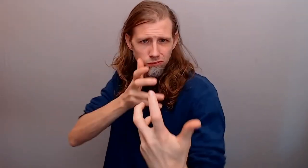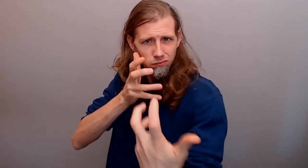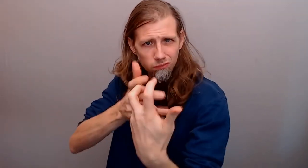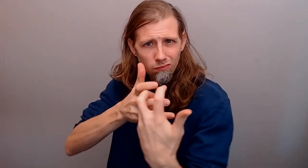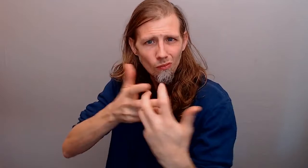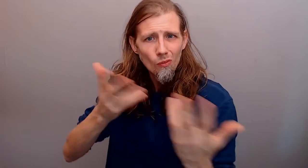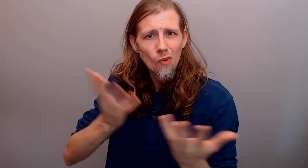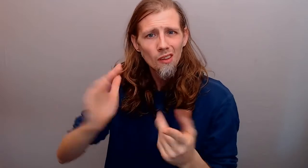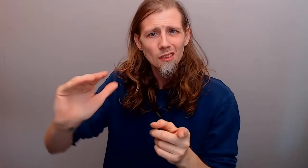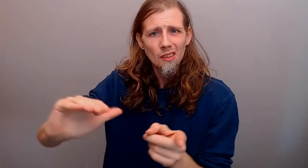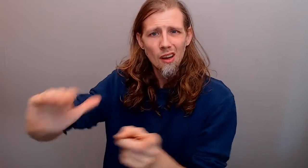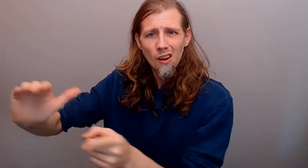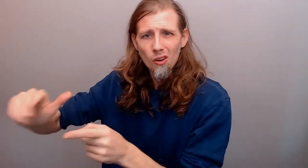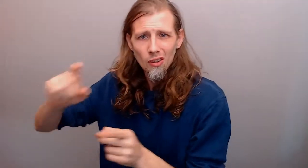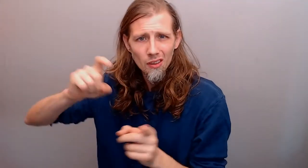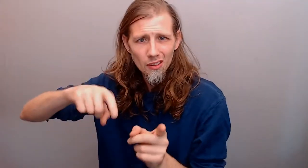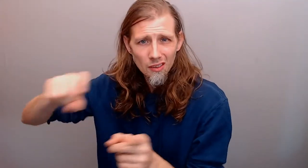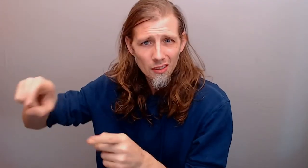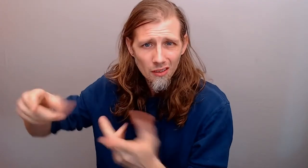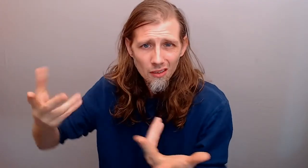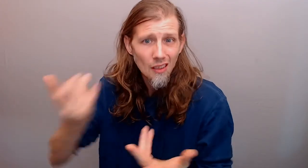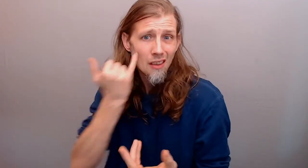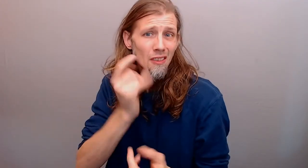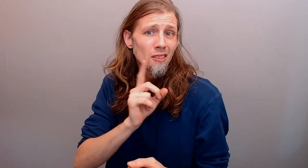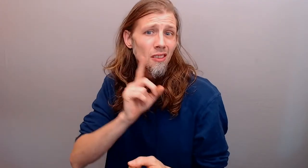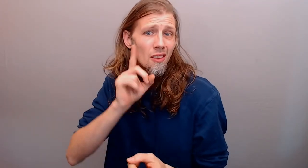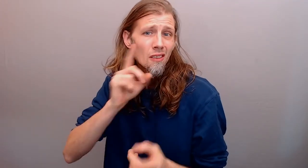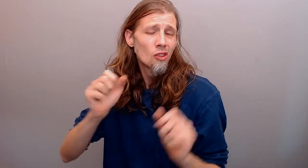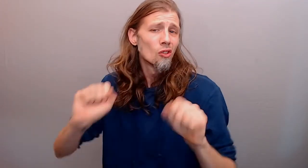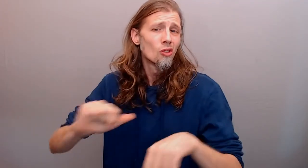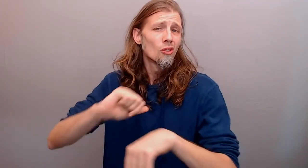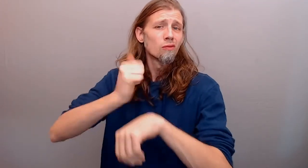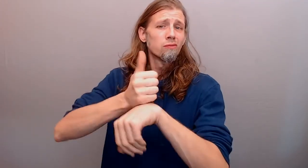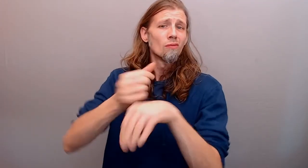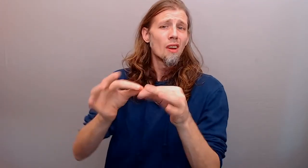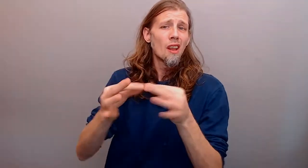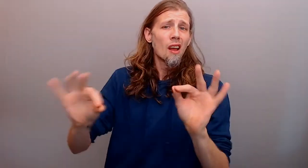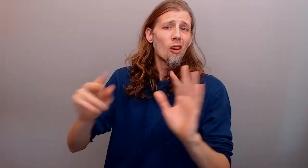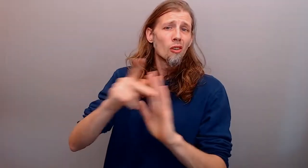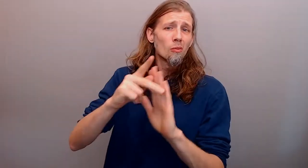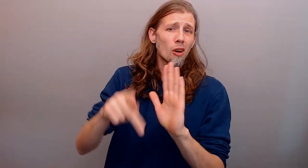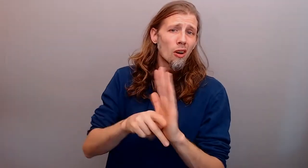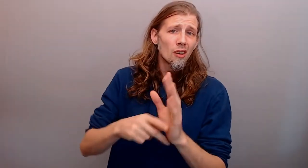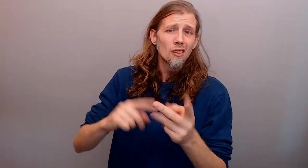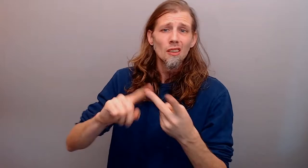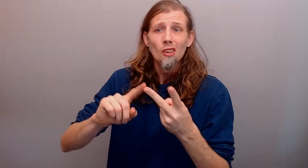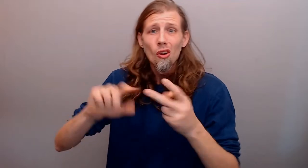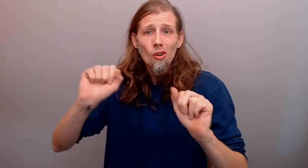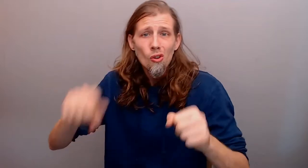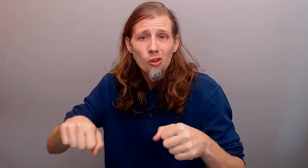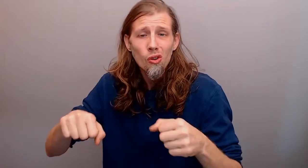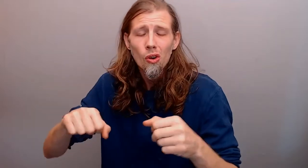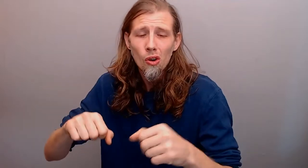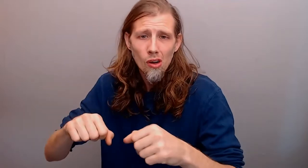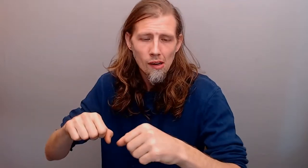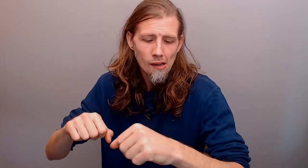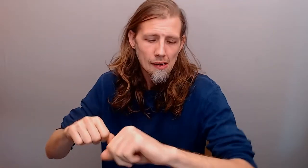be adapted to the needs of the individual child. If there are deaf children in the classroom, a language policy can be